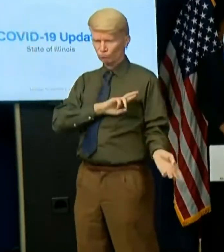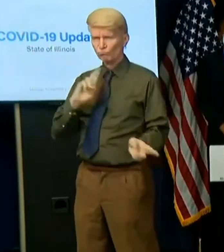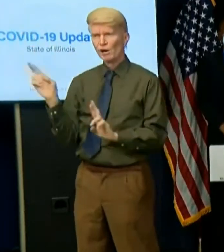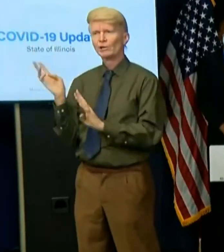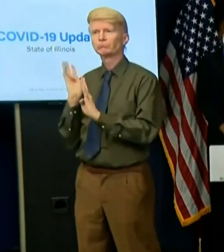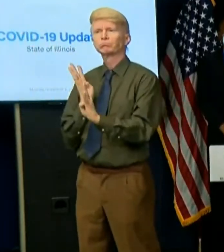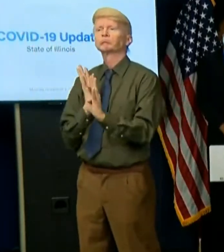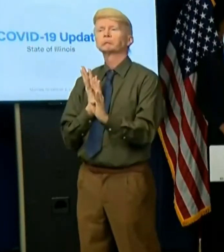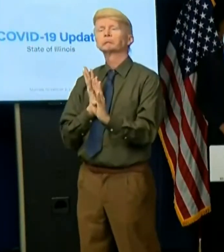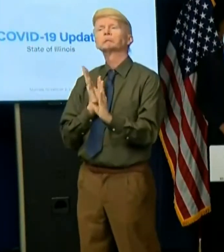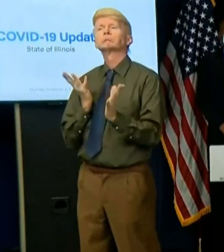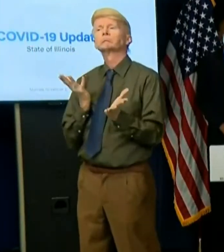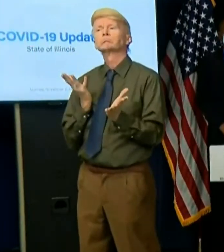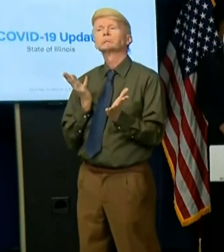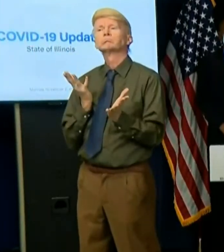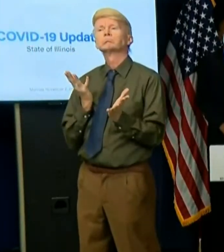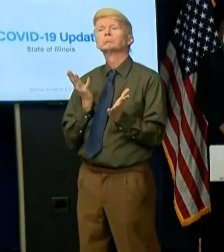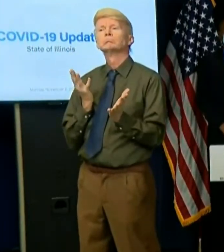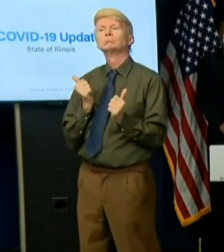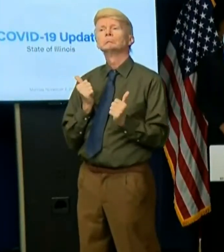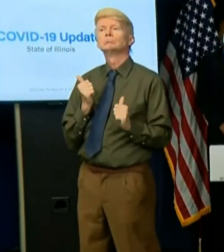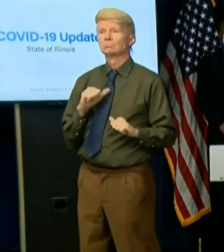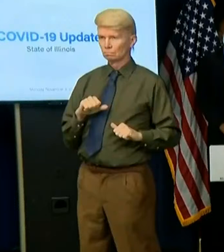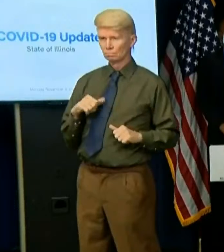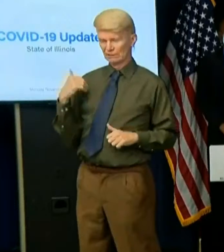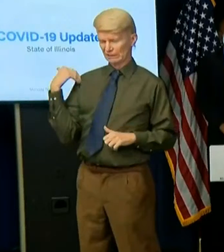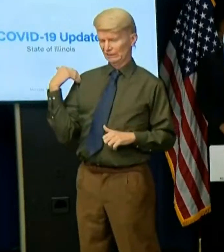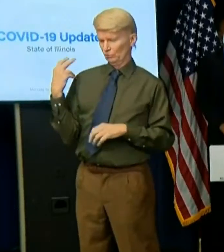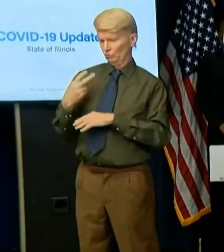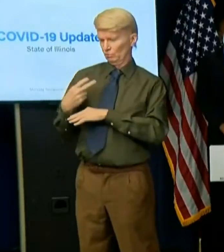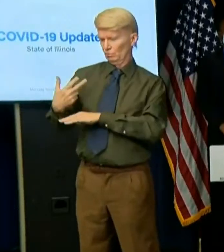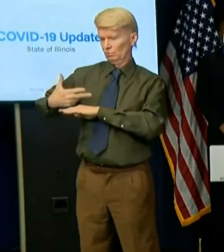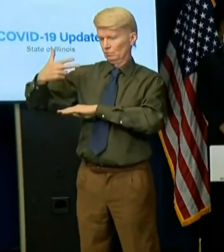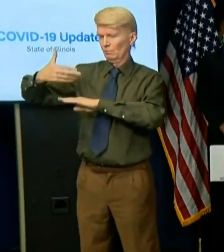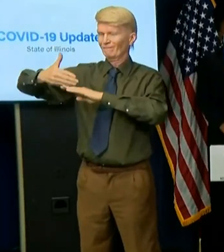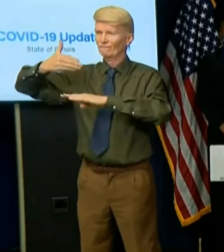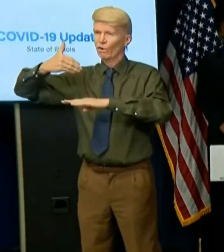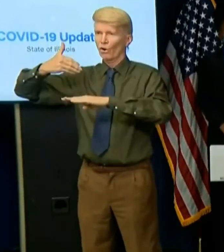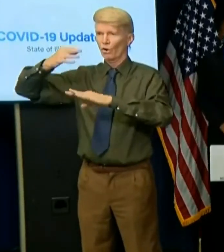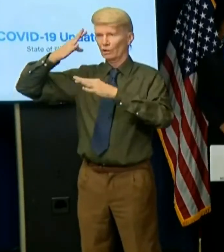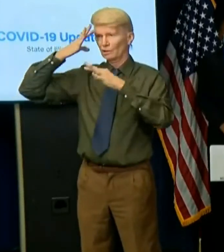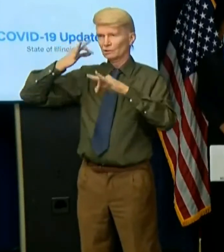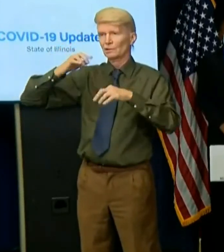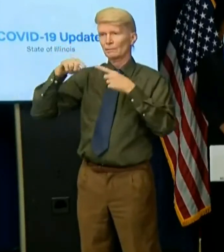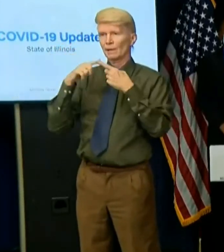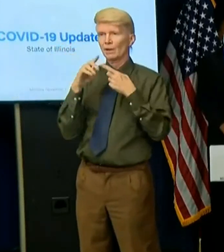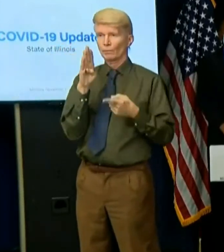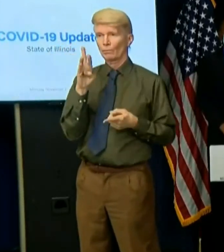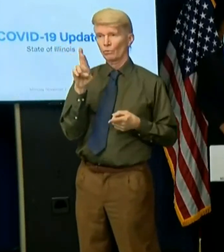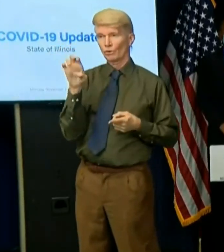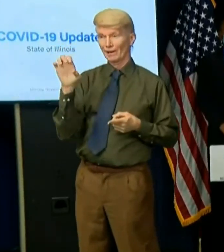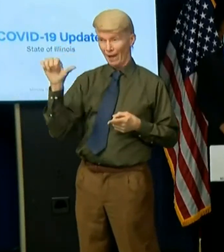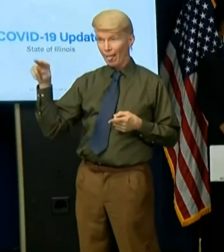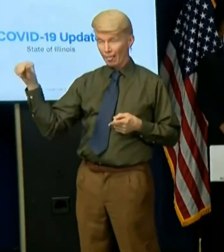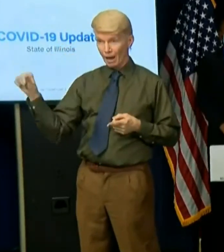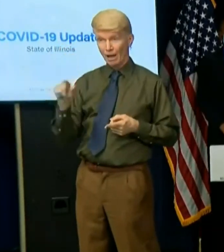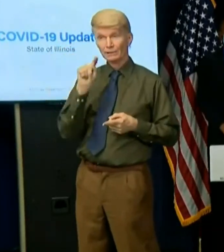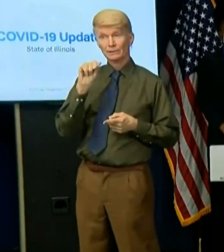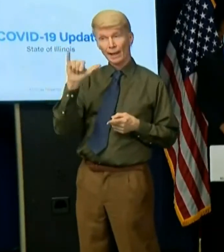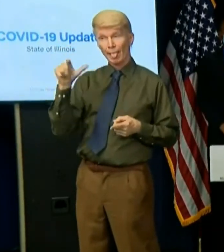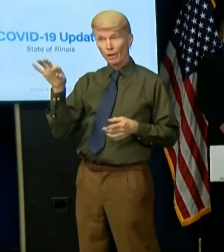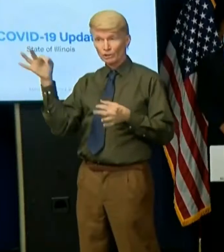this back during the, the few days before the ruling around Breonna Taylor. We want to make sure